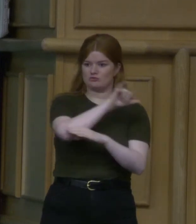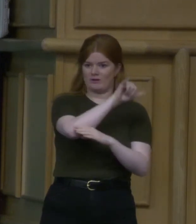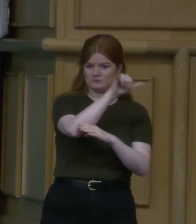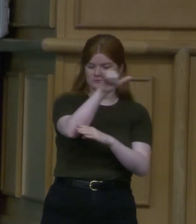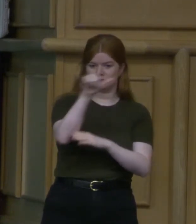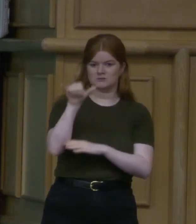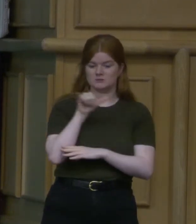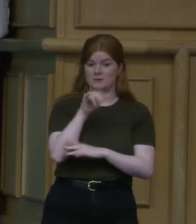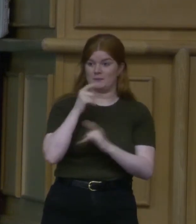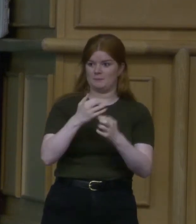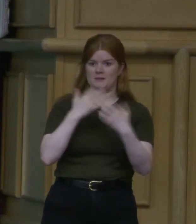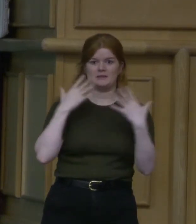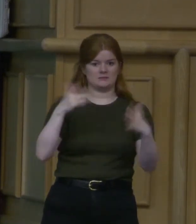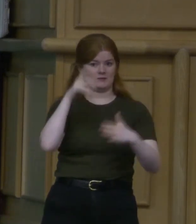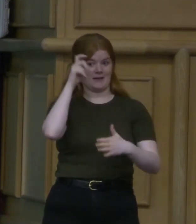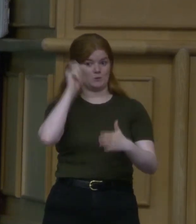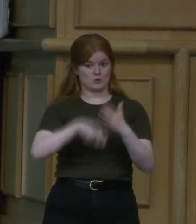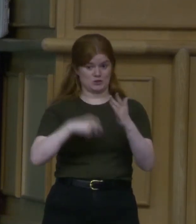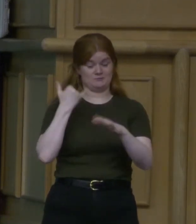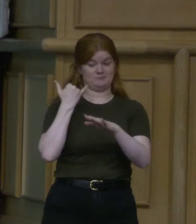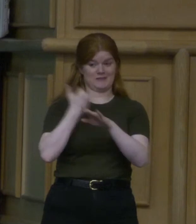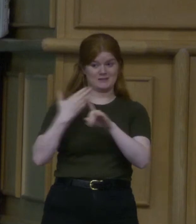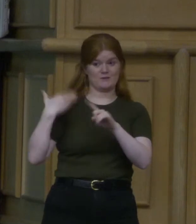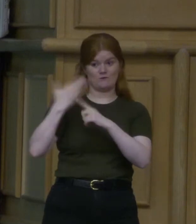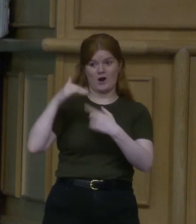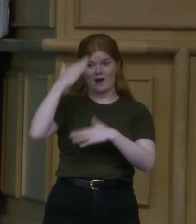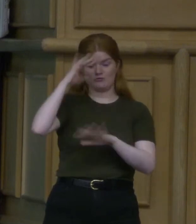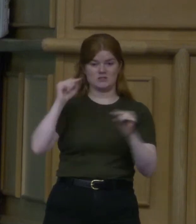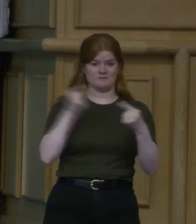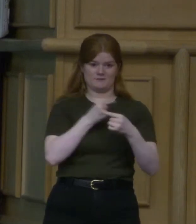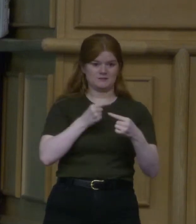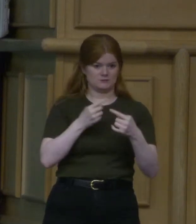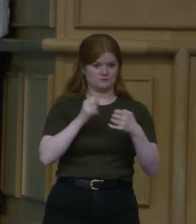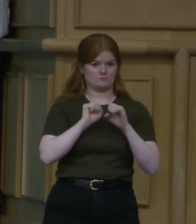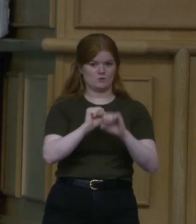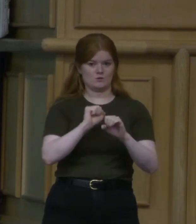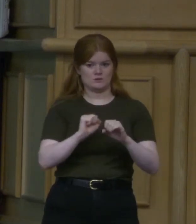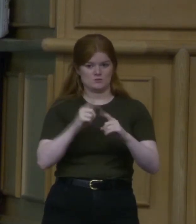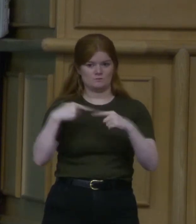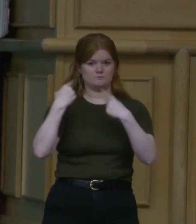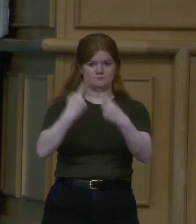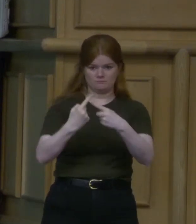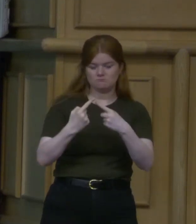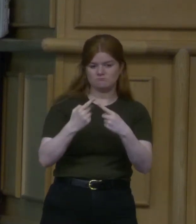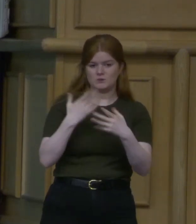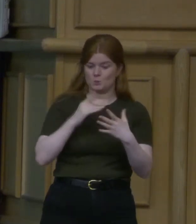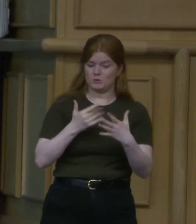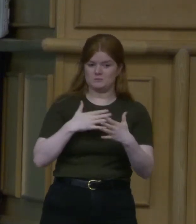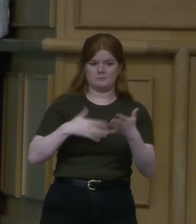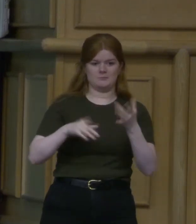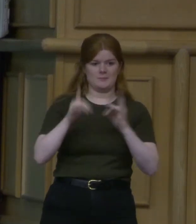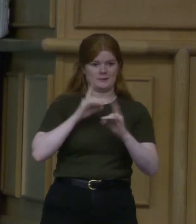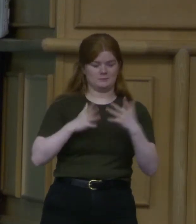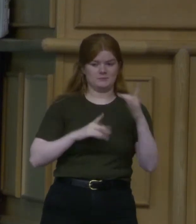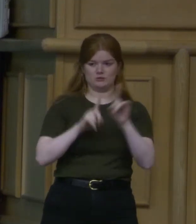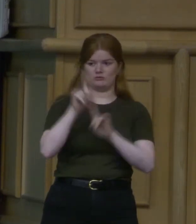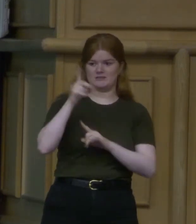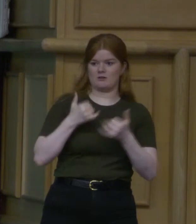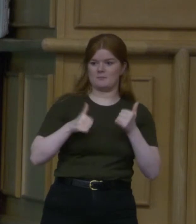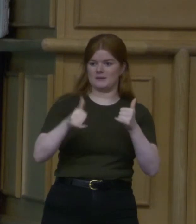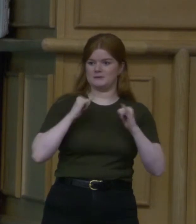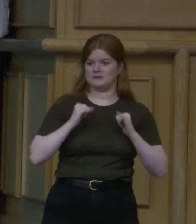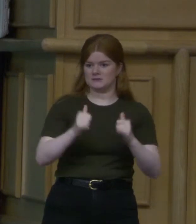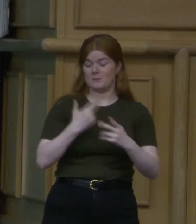aircraft, the largest acquisition yet for the Irish Defence Forces, which will dramatically and significantly increase our